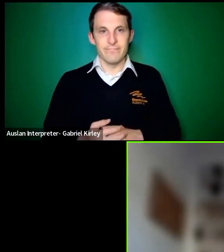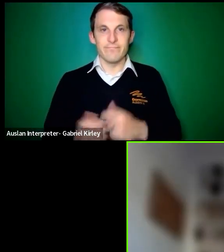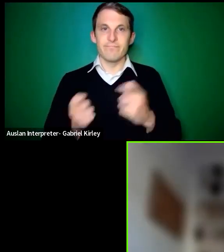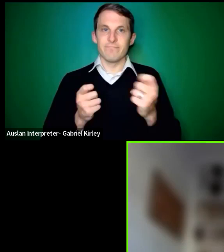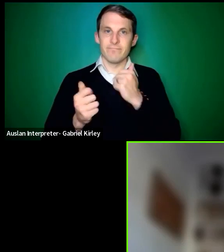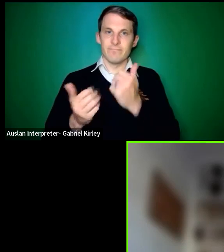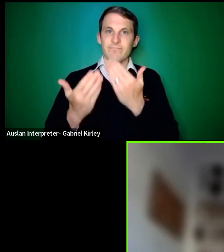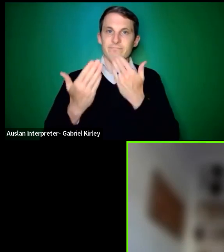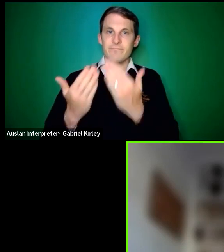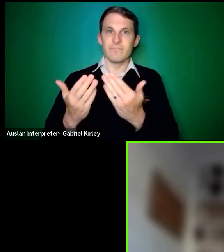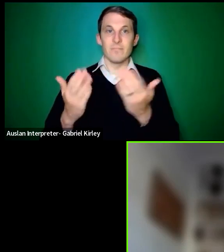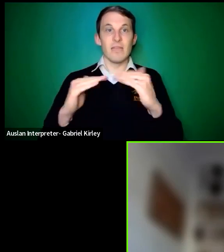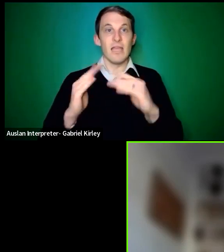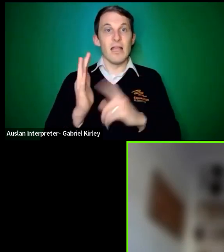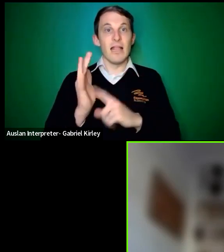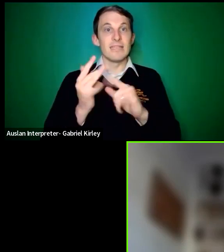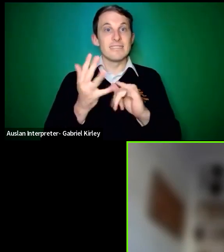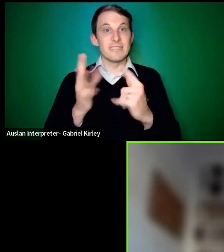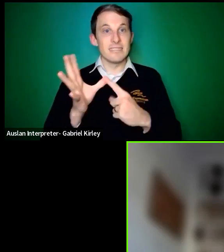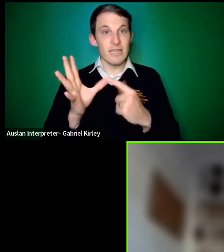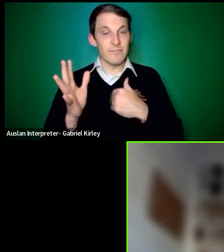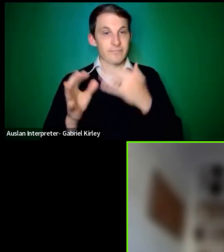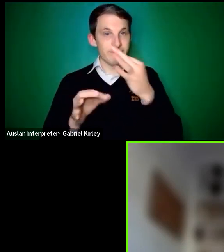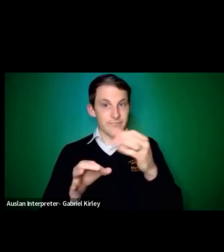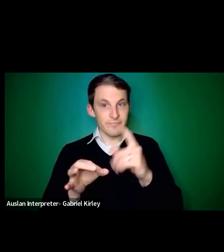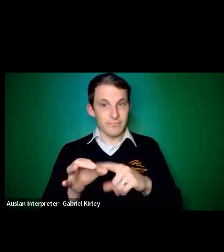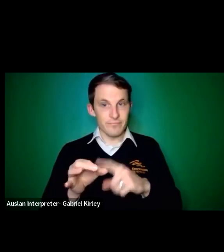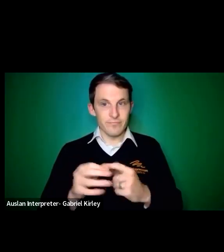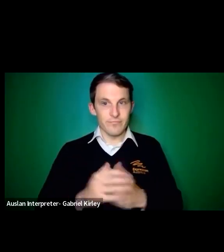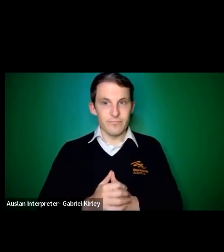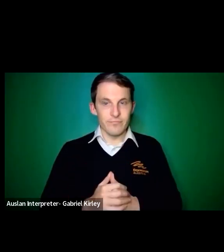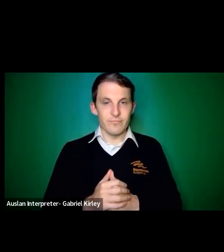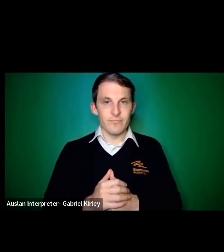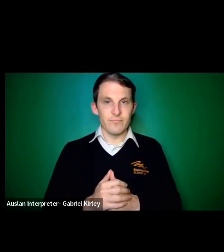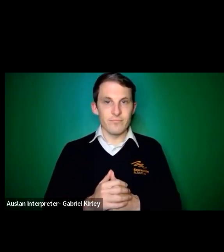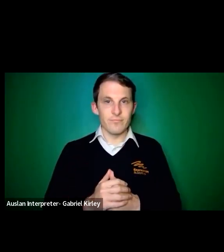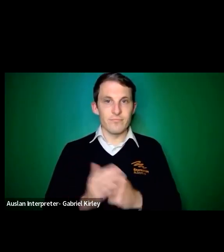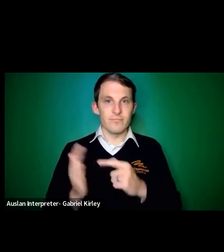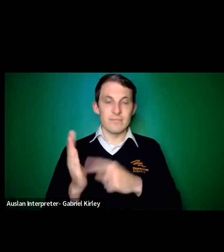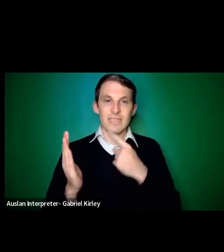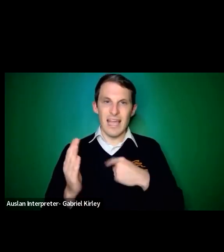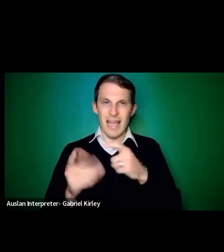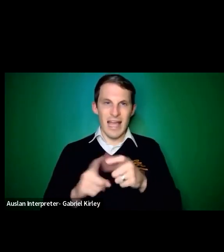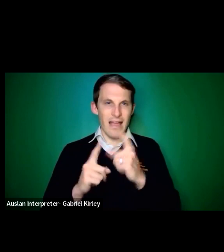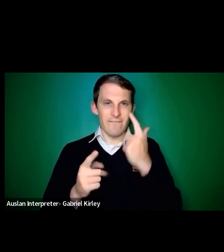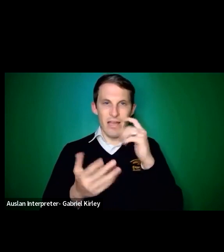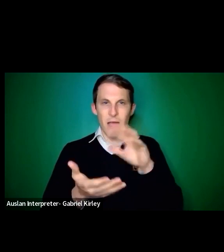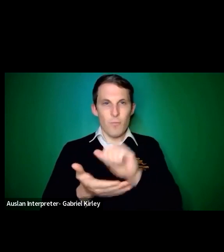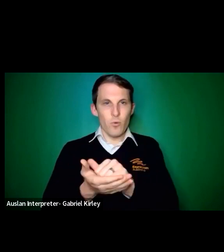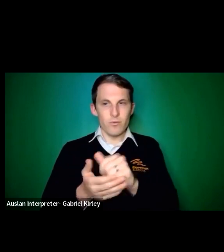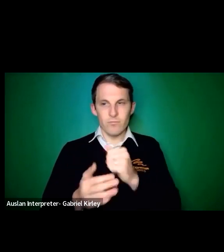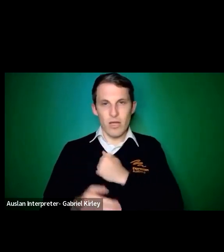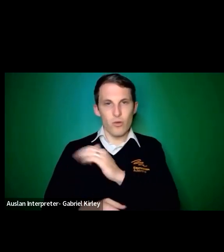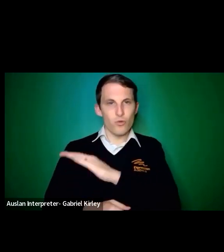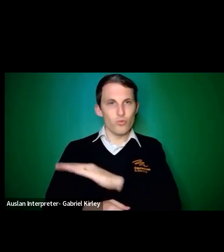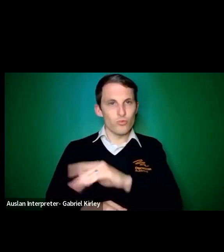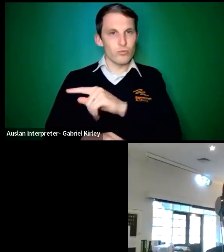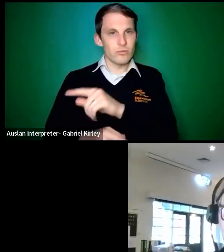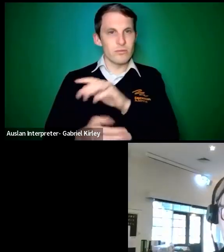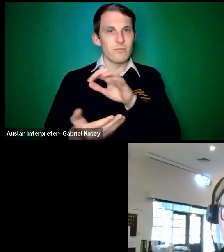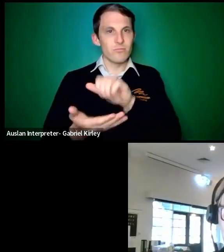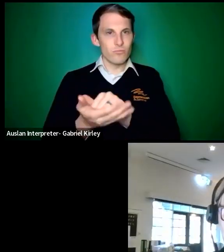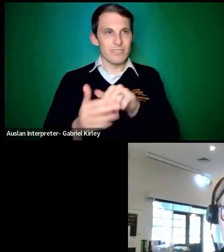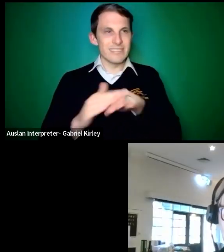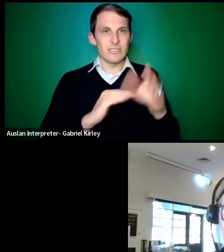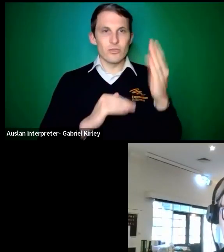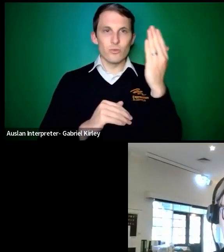you, Lisa, from an attendee. I can't find appointments for my children to get vaccinated before they start school.